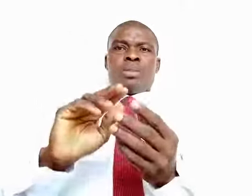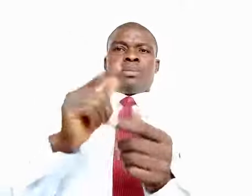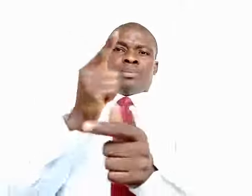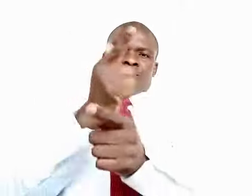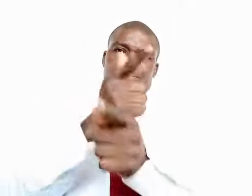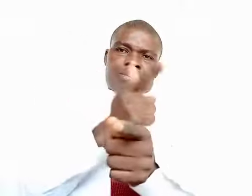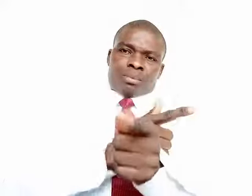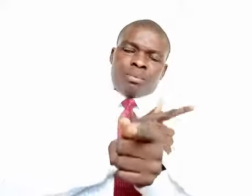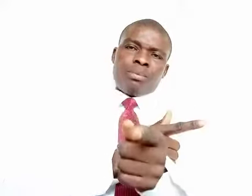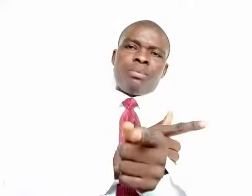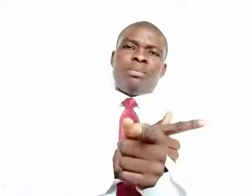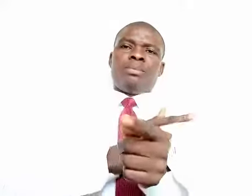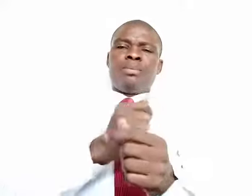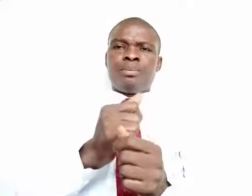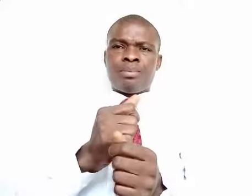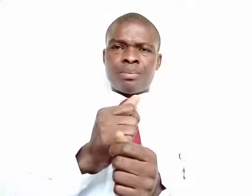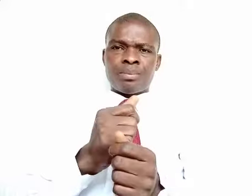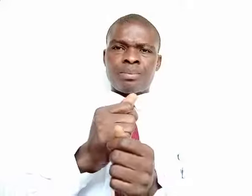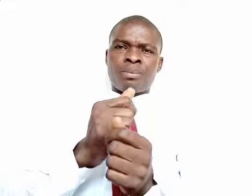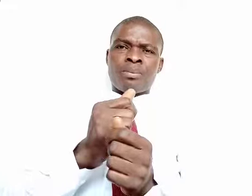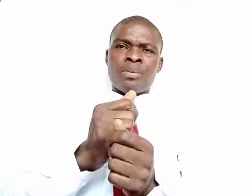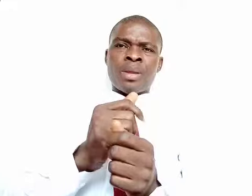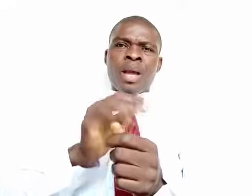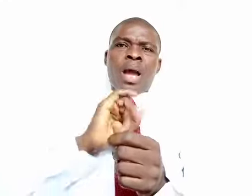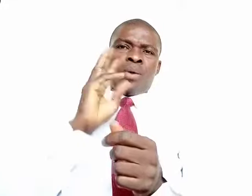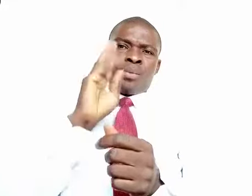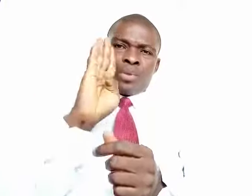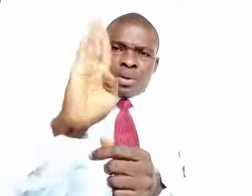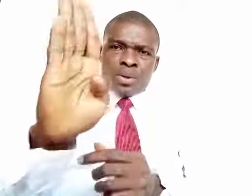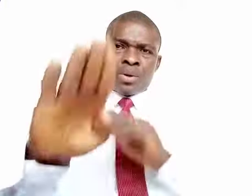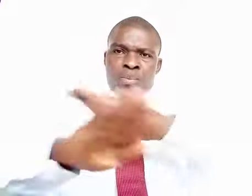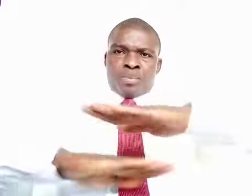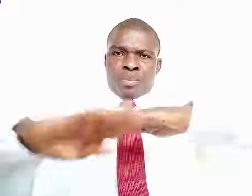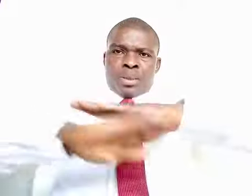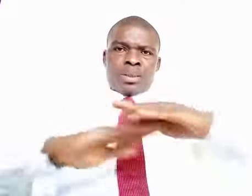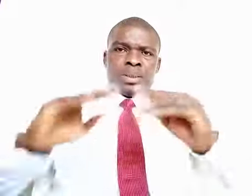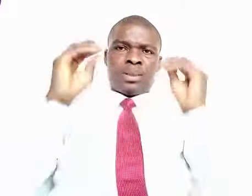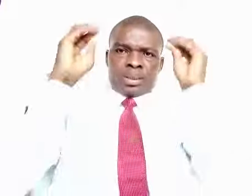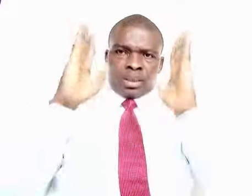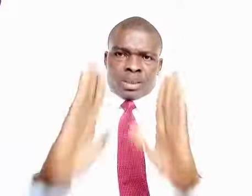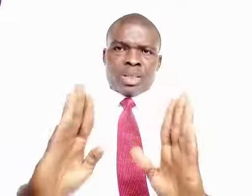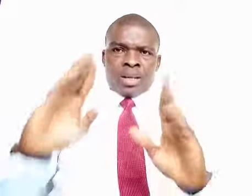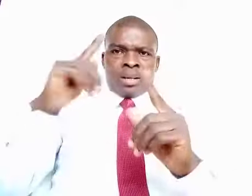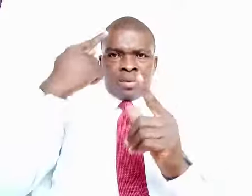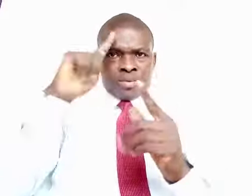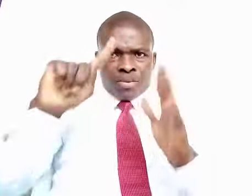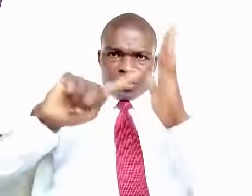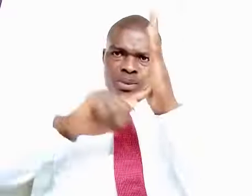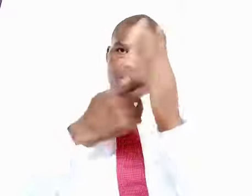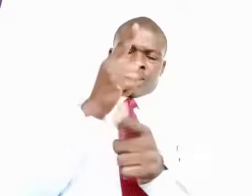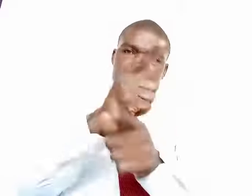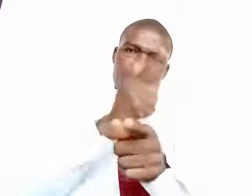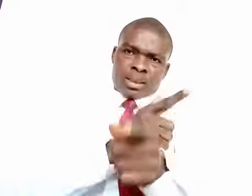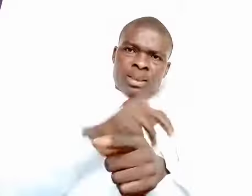State Ministry of Education. And I'll be your basic science teacher for this session. The topic for today